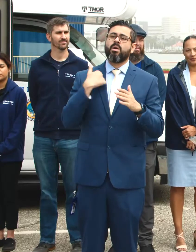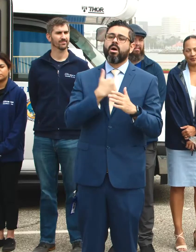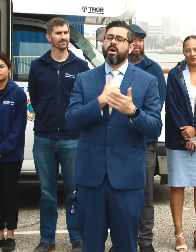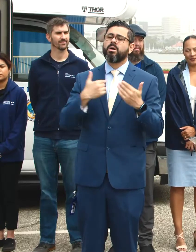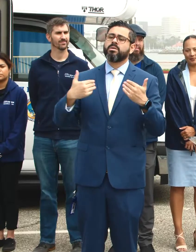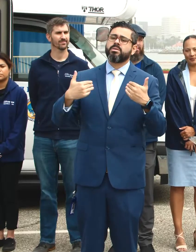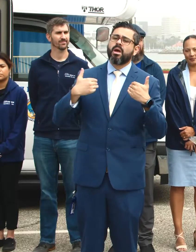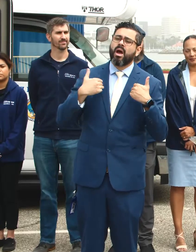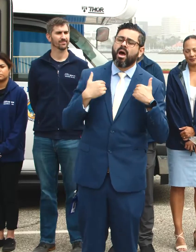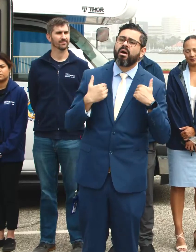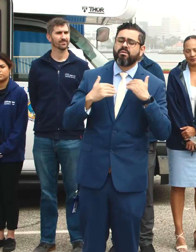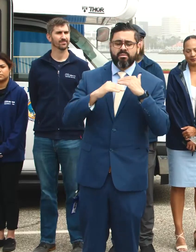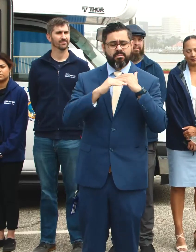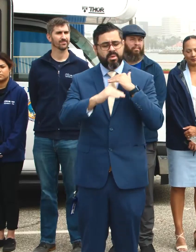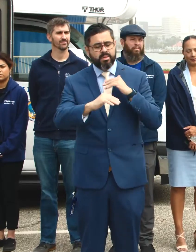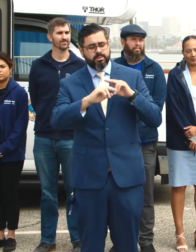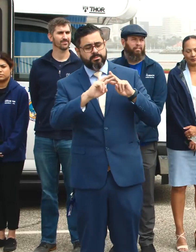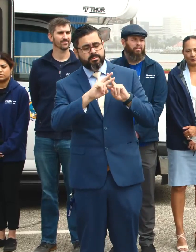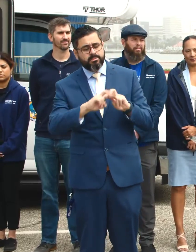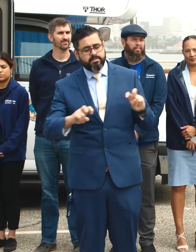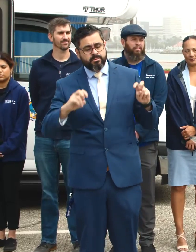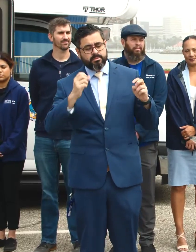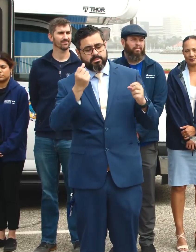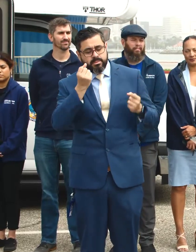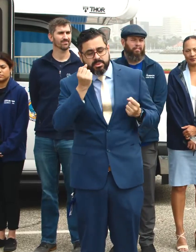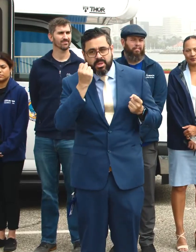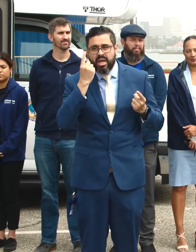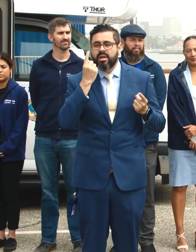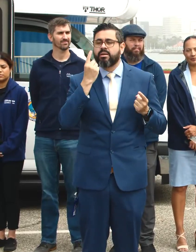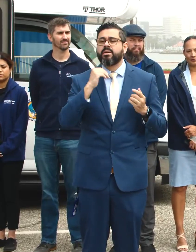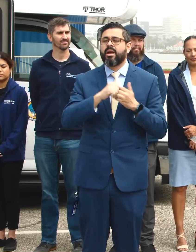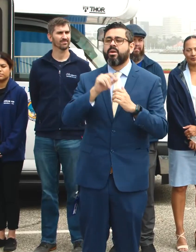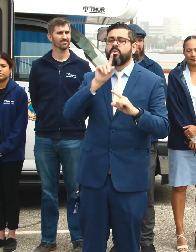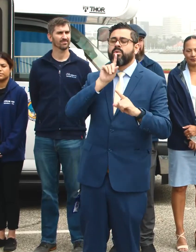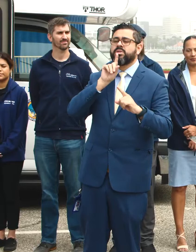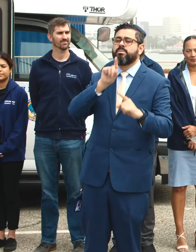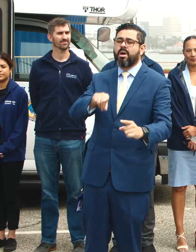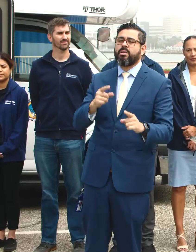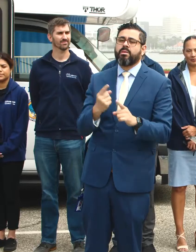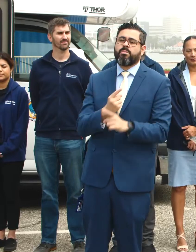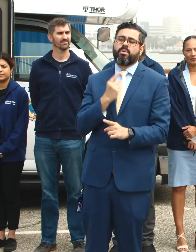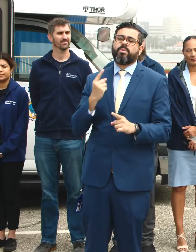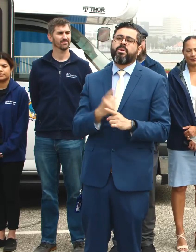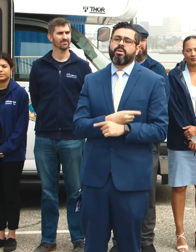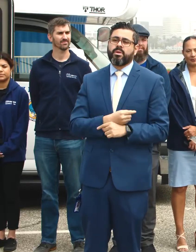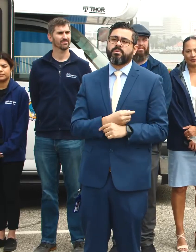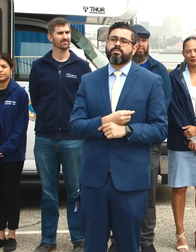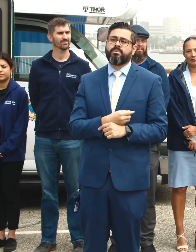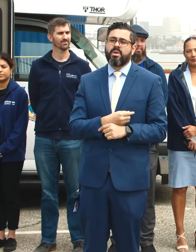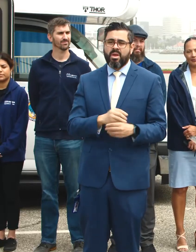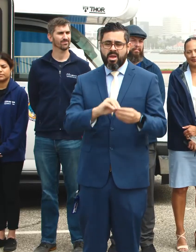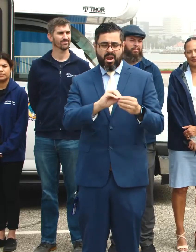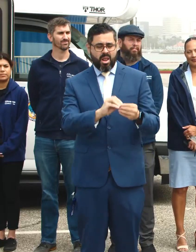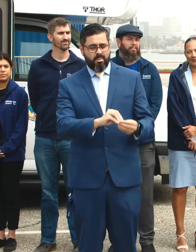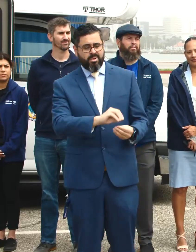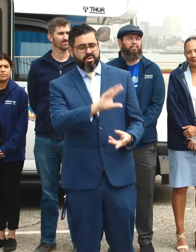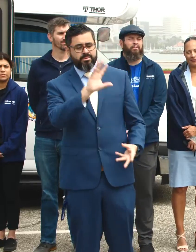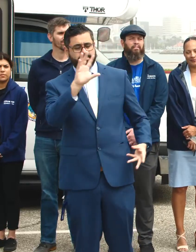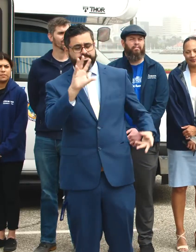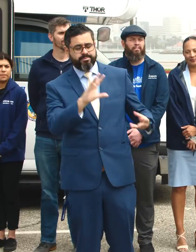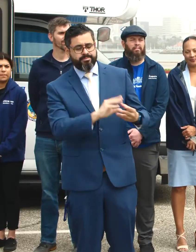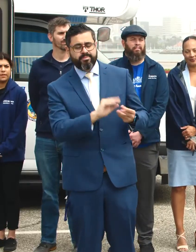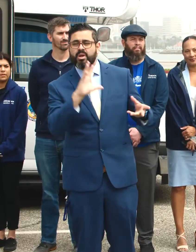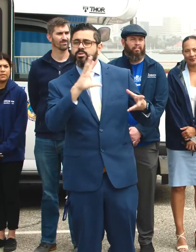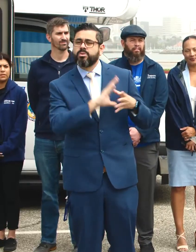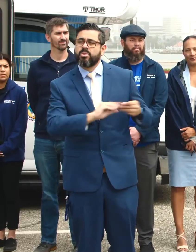baseline, better understand the circumstances on the ground, and be able to respond appropriately. The data tells us a story. It tells us